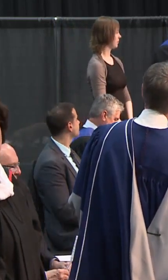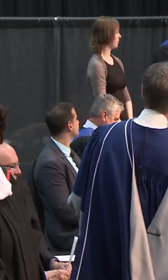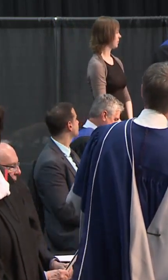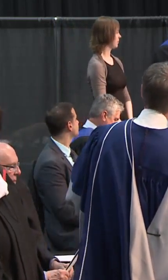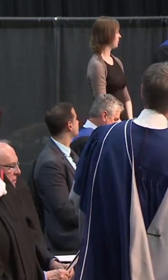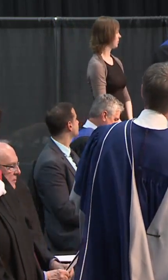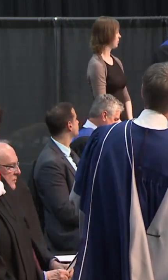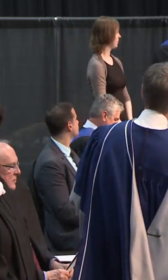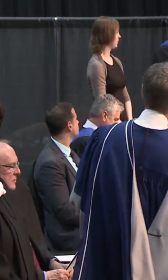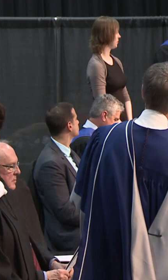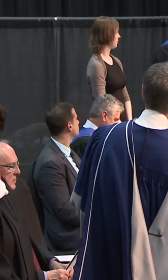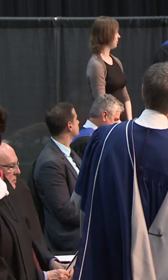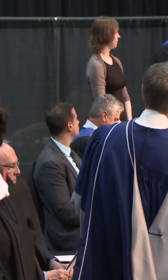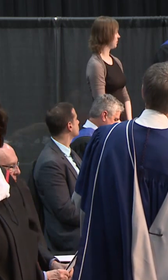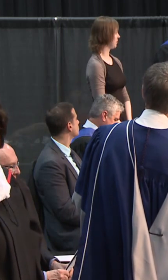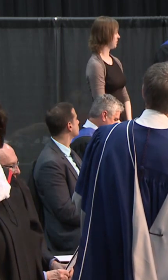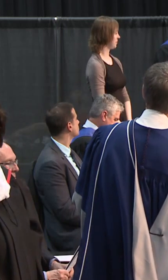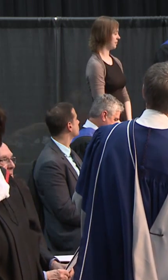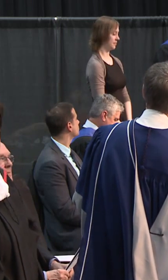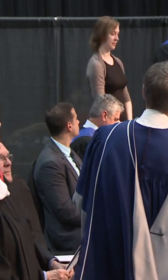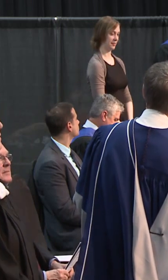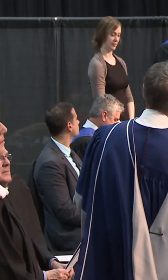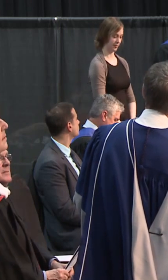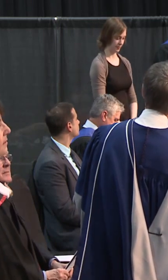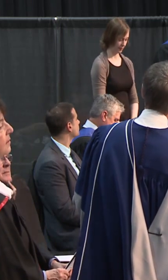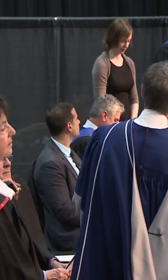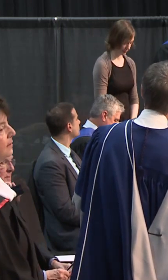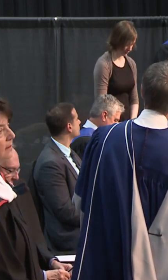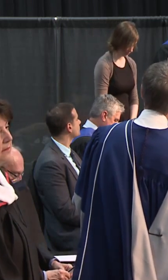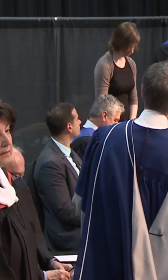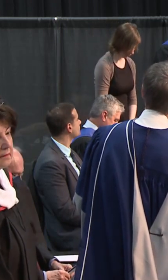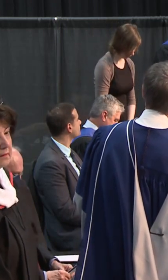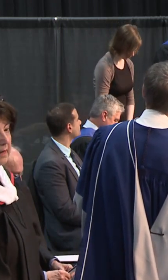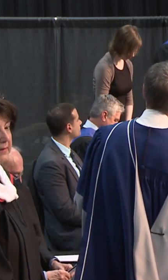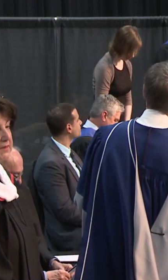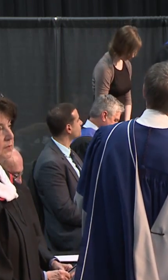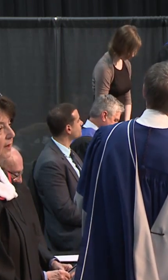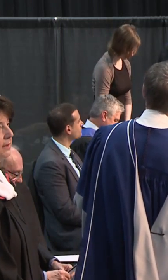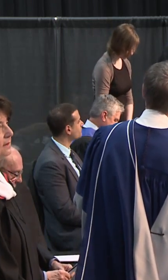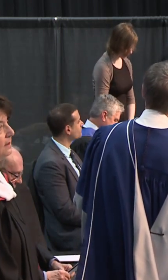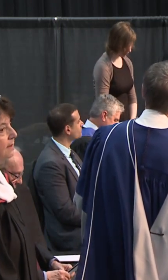ALP, right? Just wait for it.